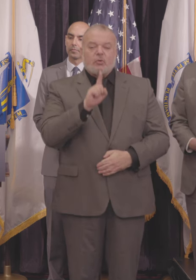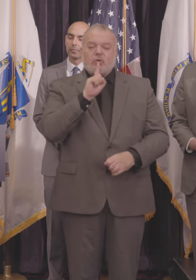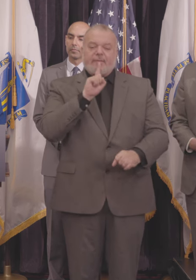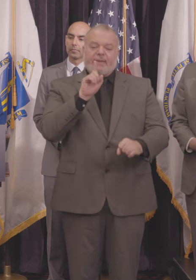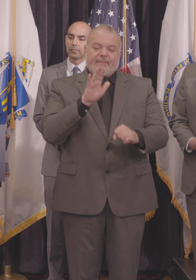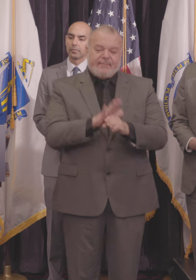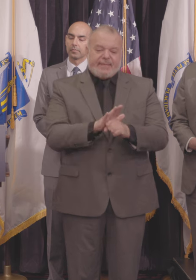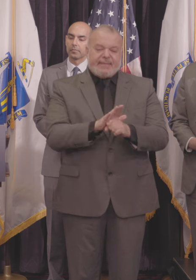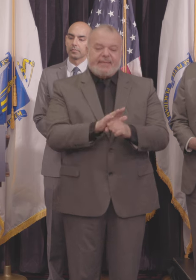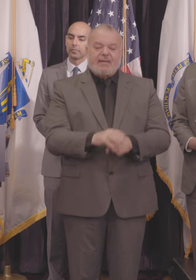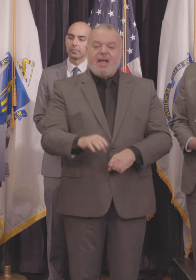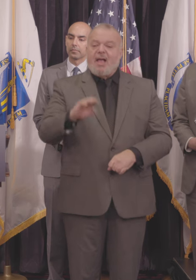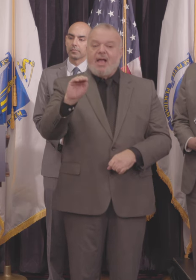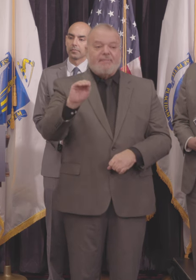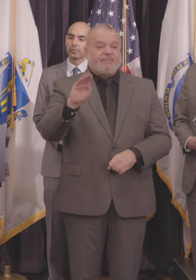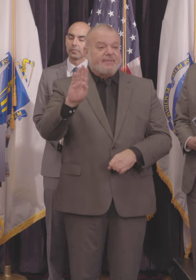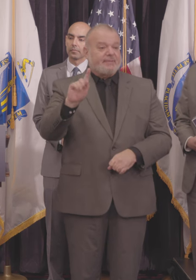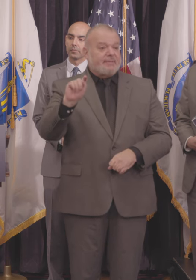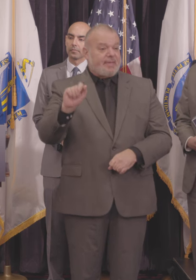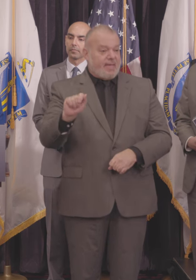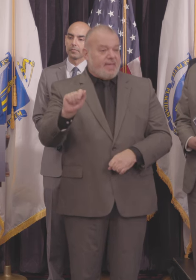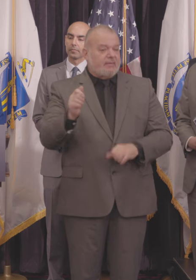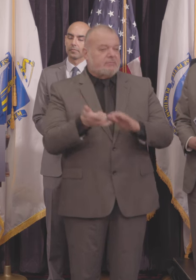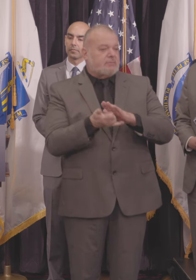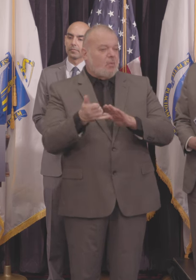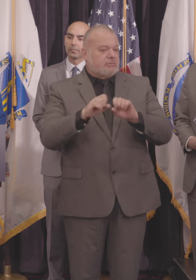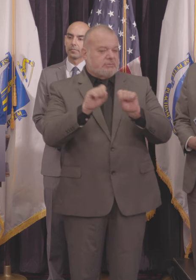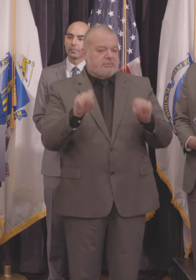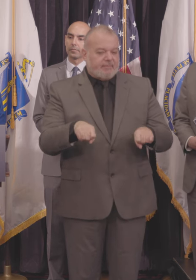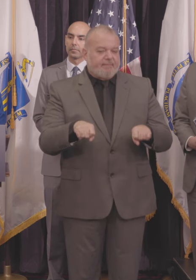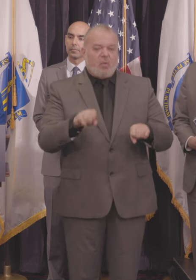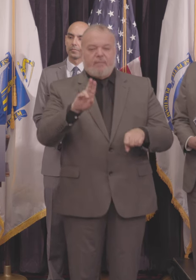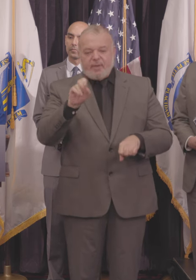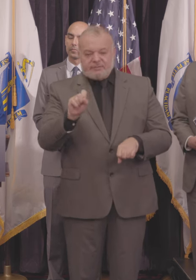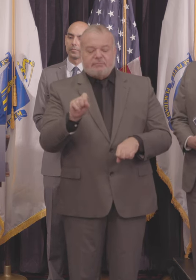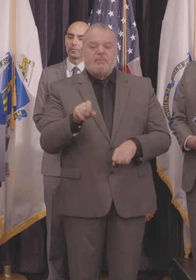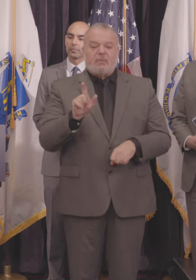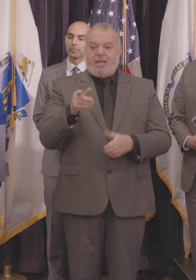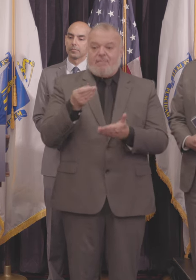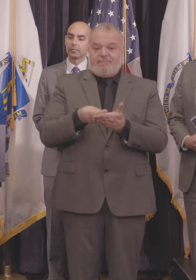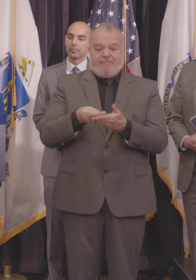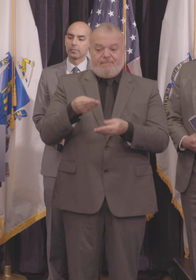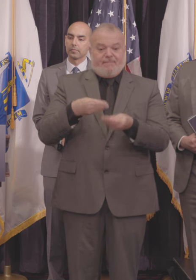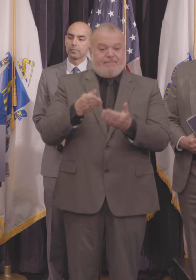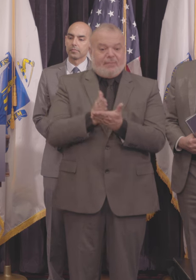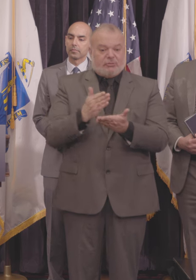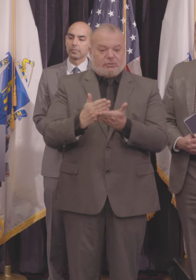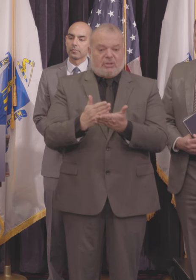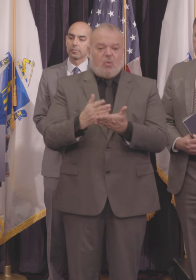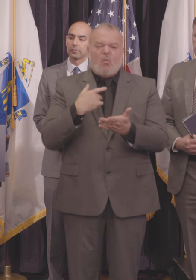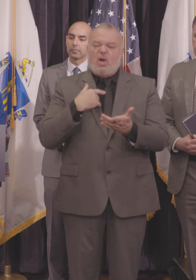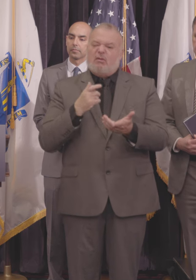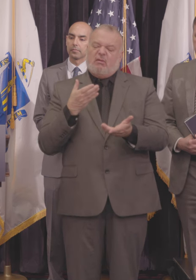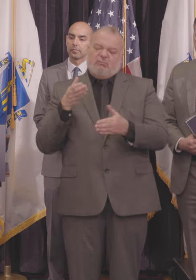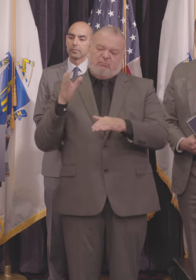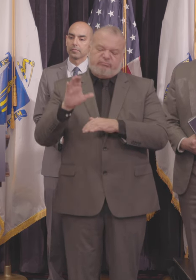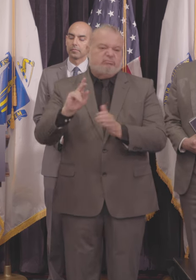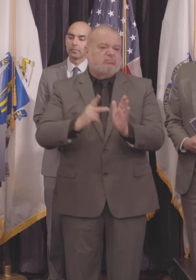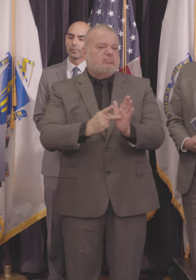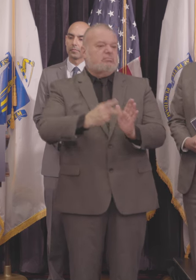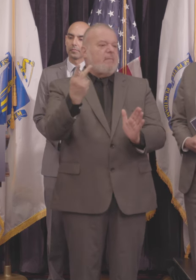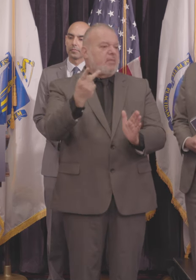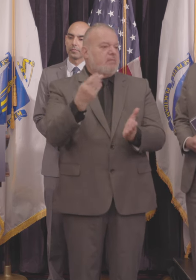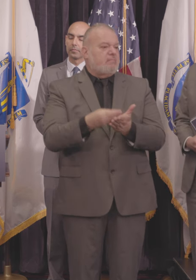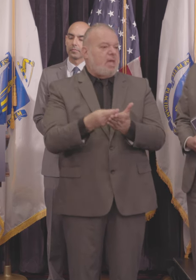operating support and establishing a system-wide reduced fare for low-income riders across the state,